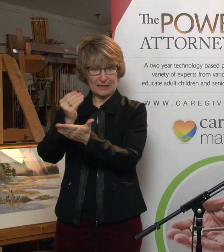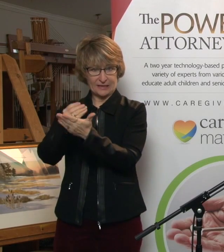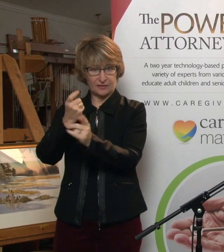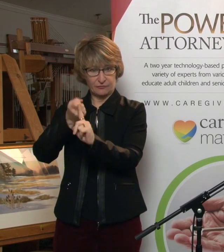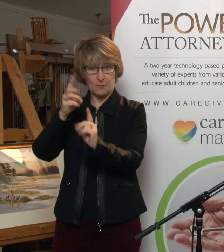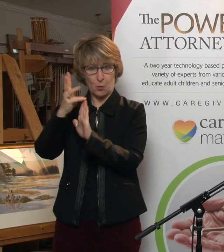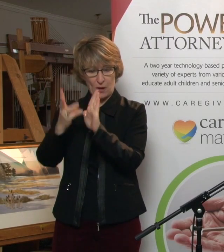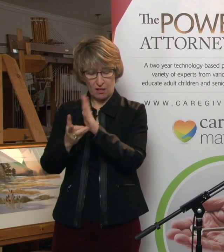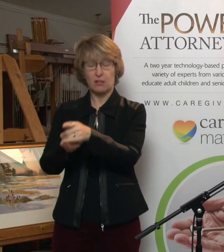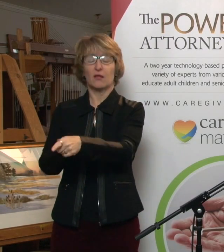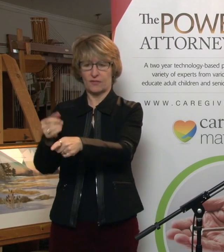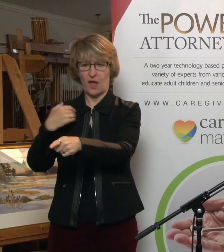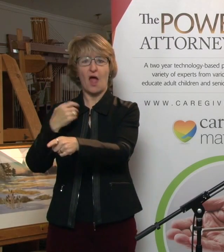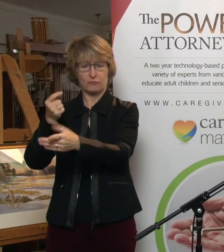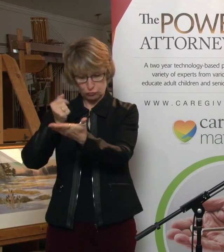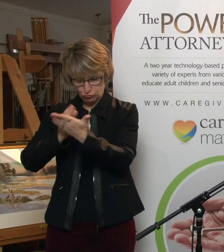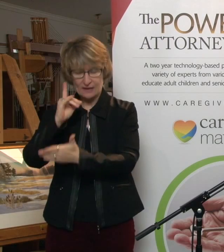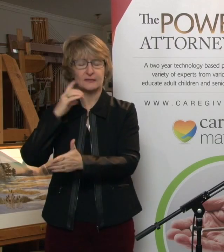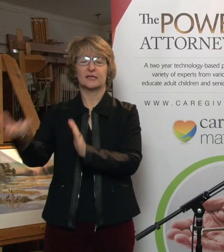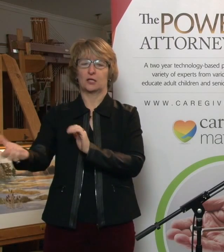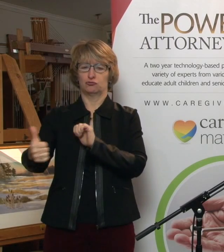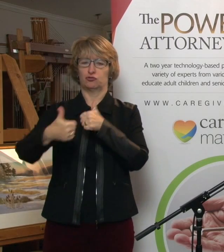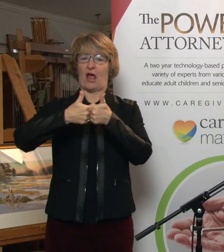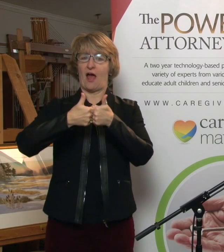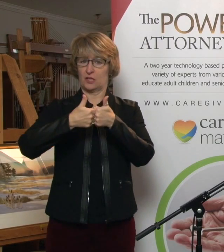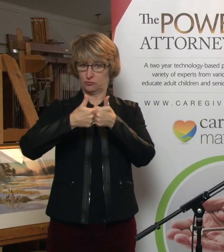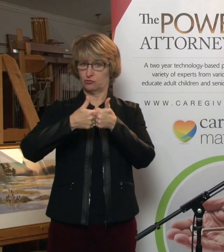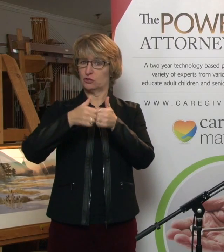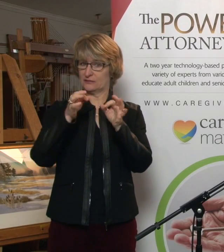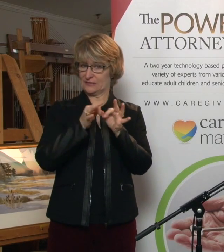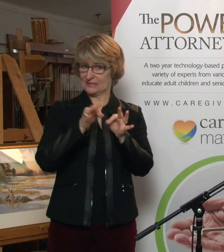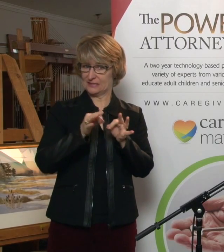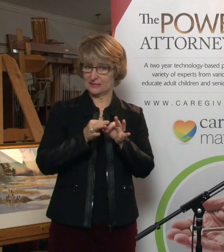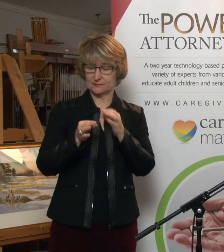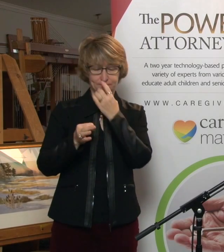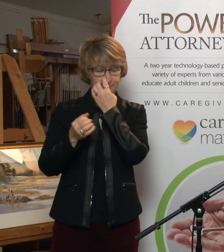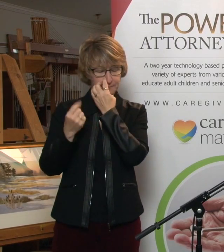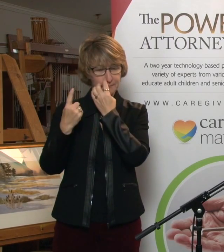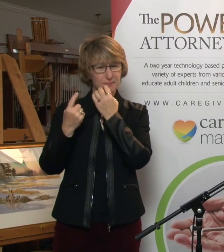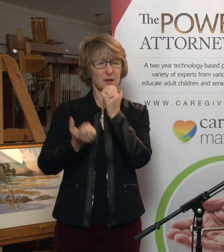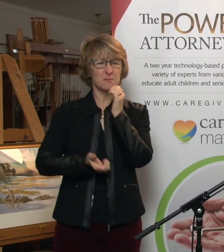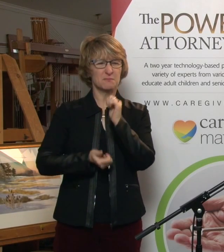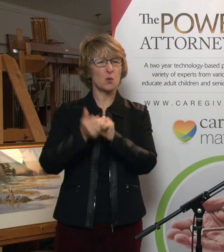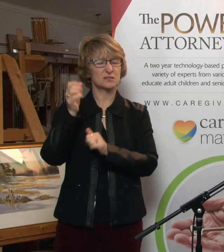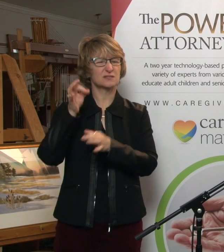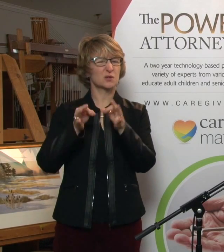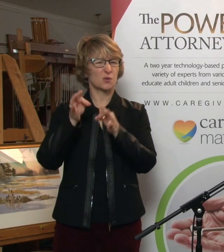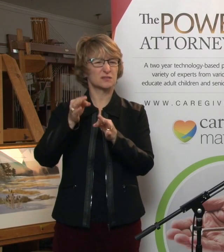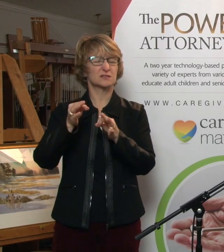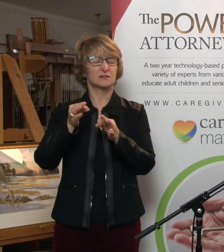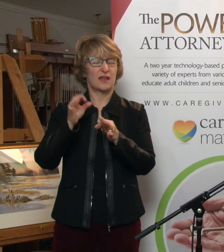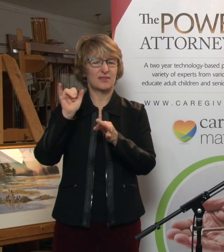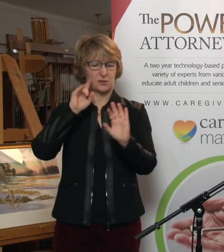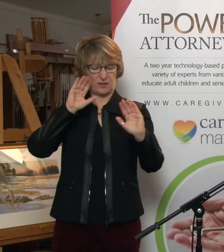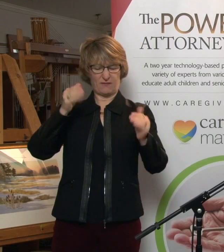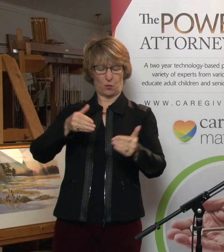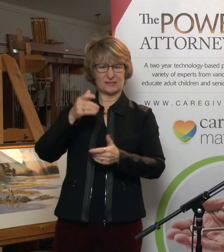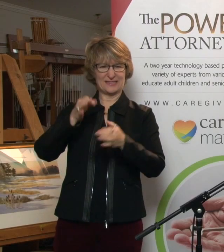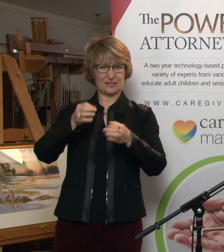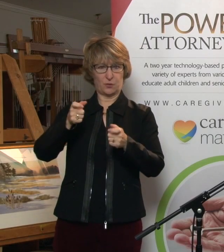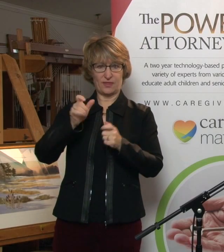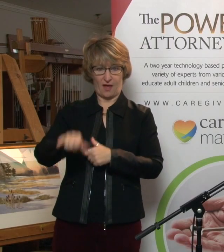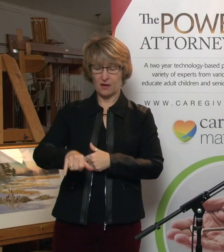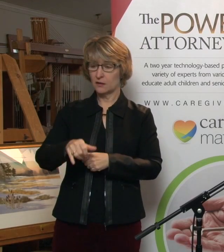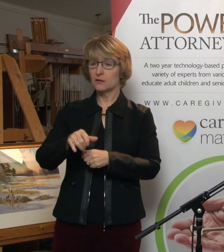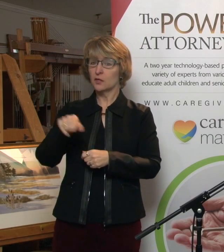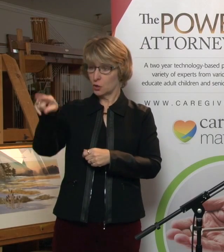where courts actually get involved in fees. Everything else is basically what the market will bear. But you can go to court and